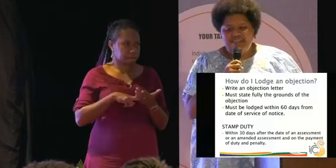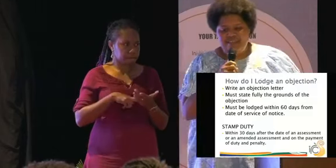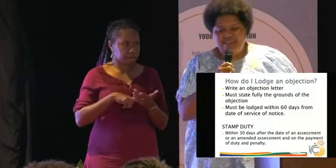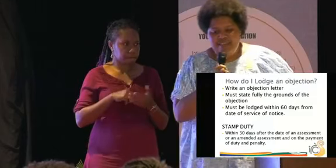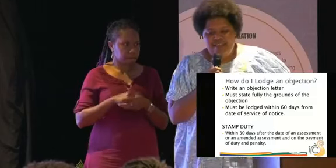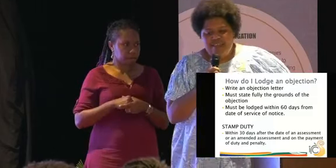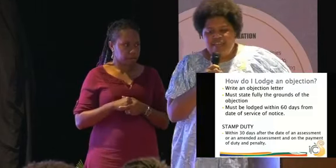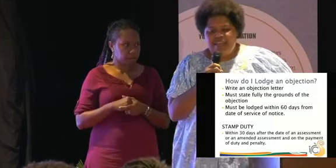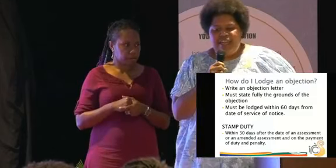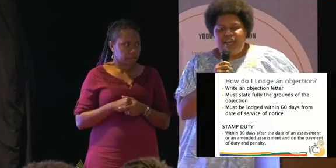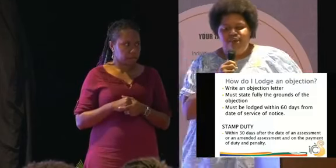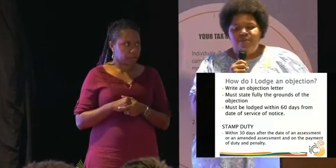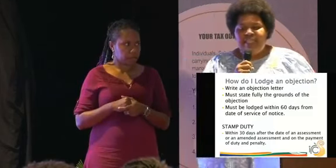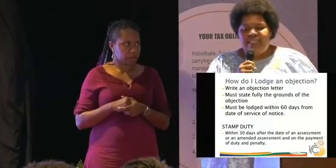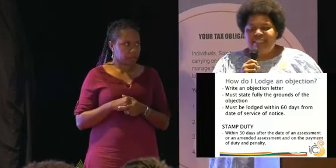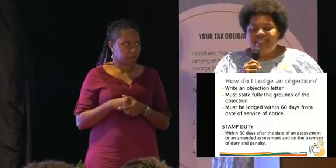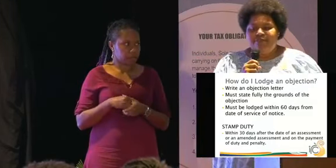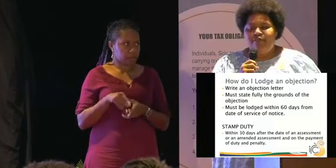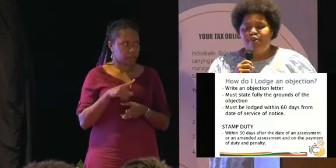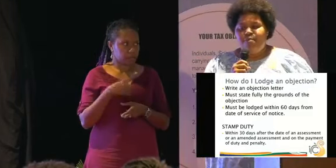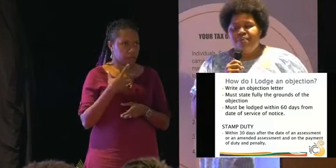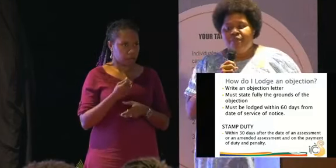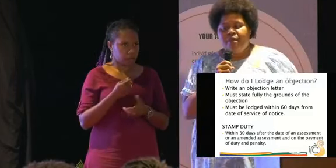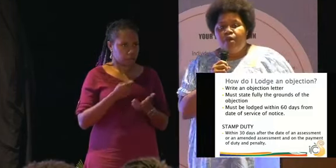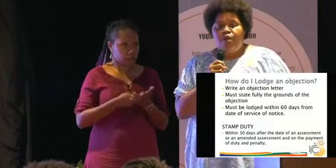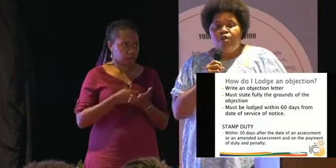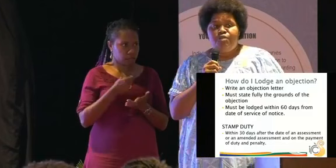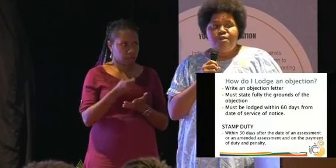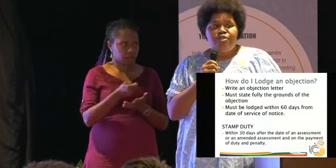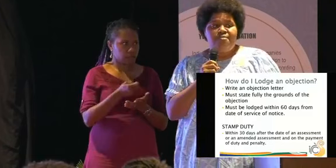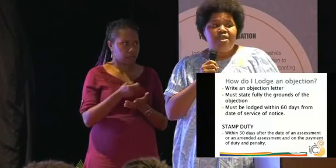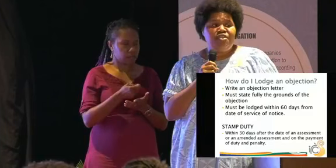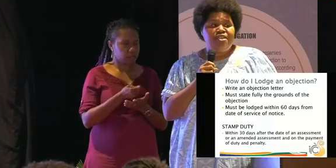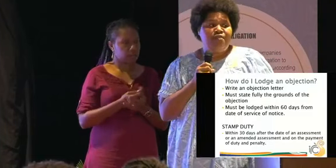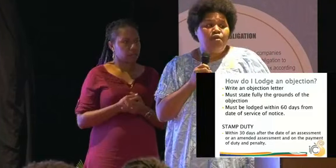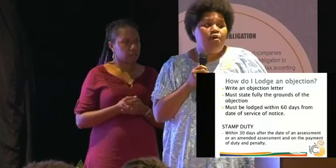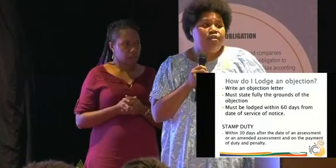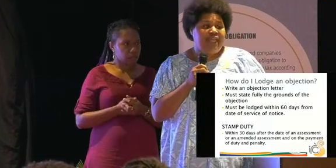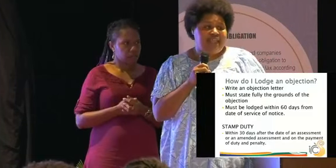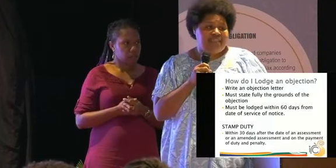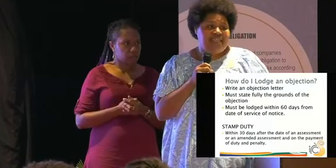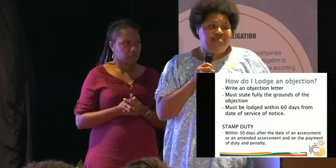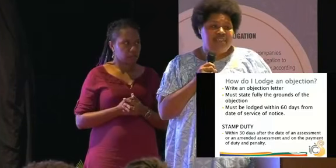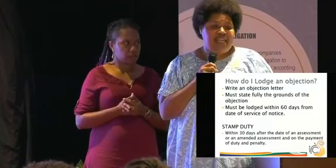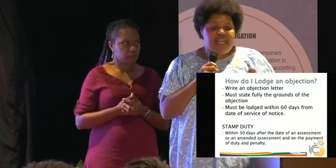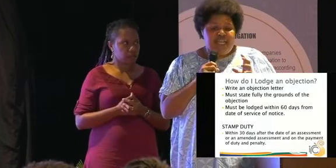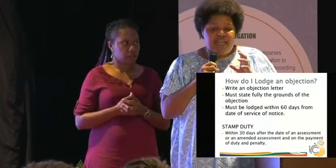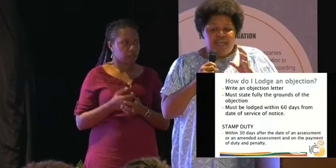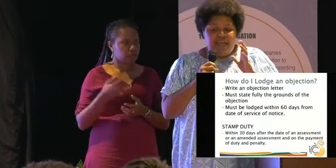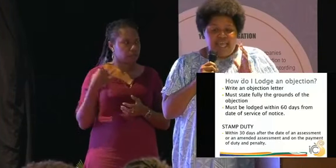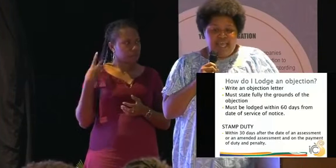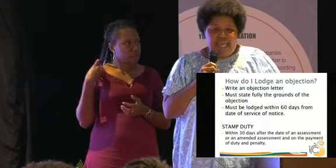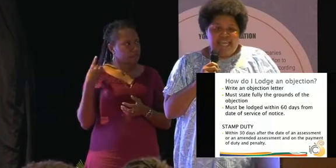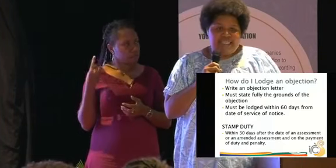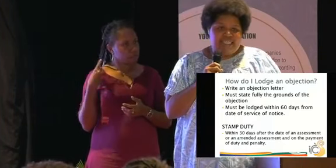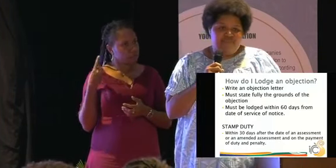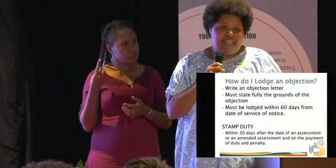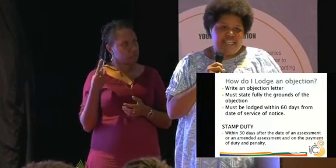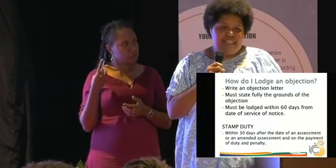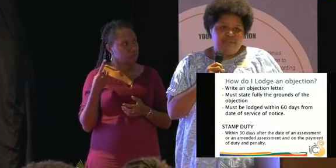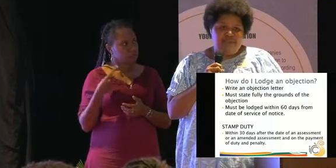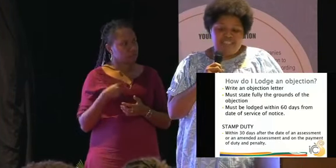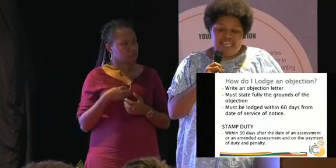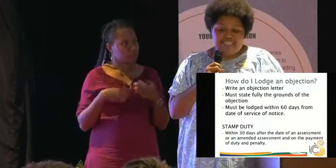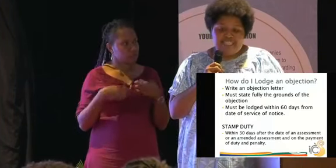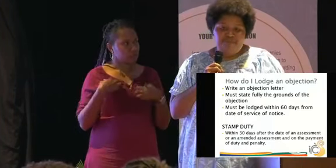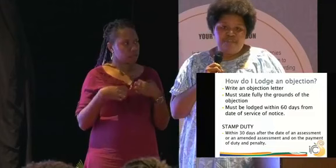Okay? Now, this is for lodgement of objections for all the other assessments. any assessment